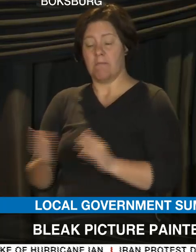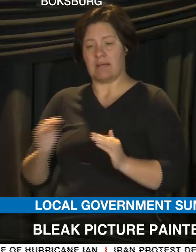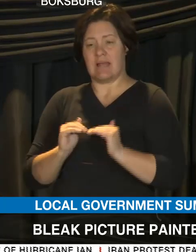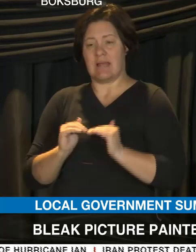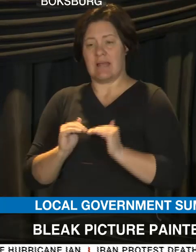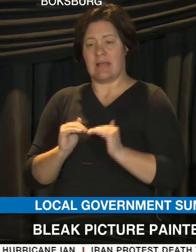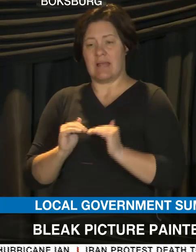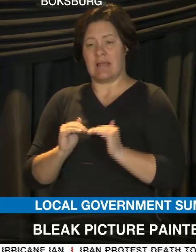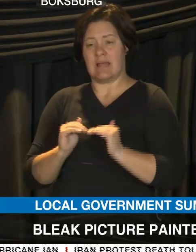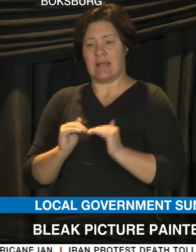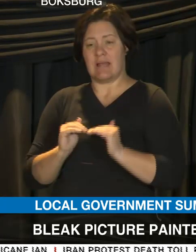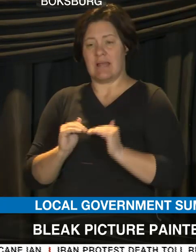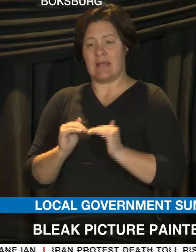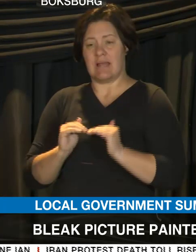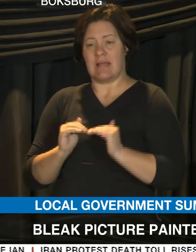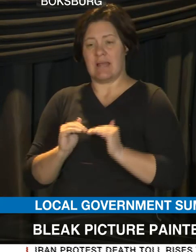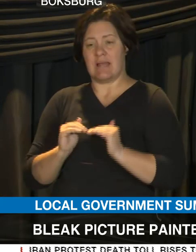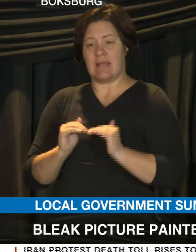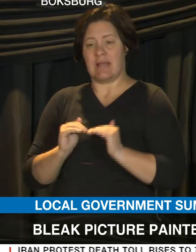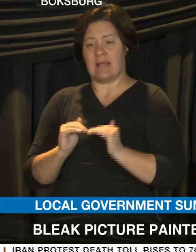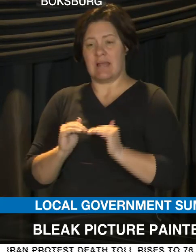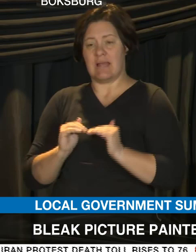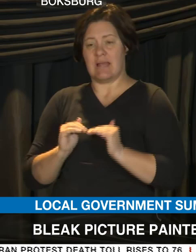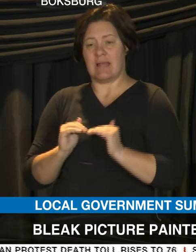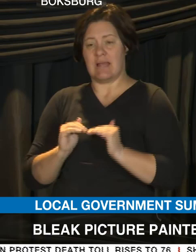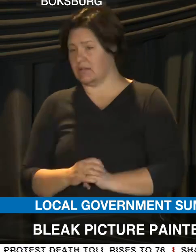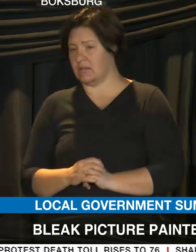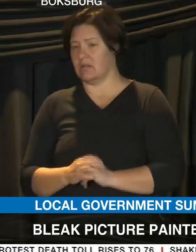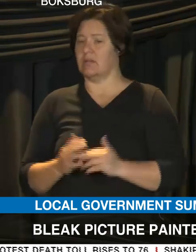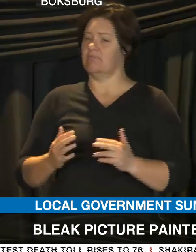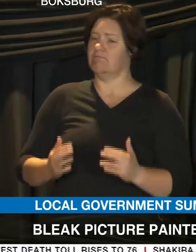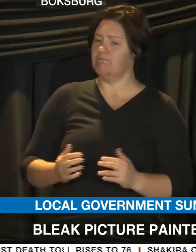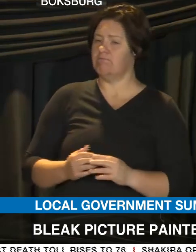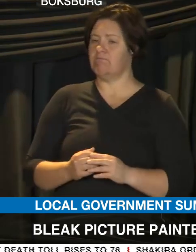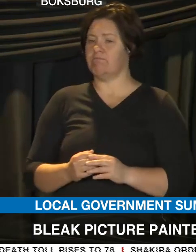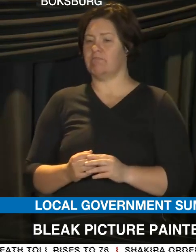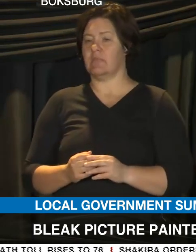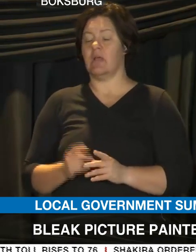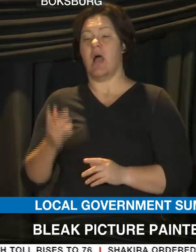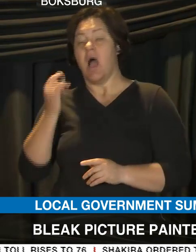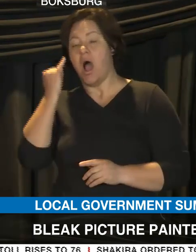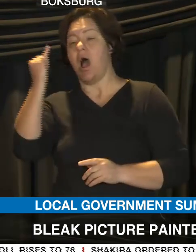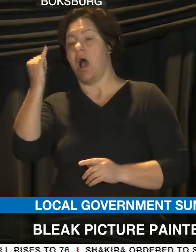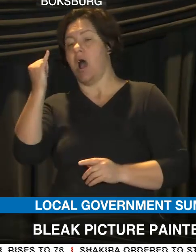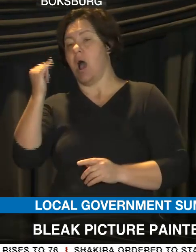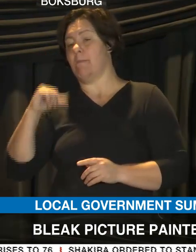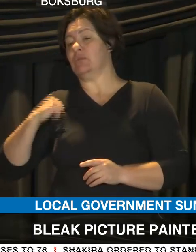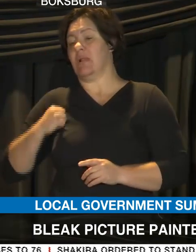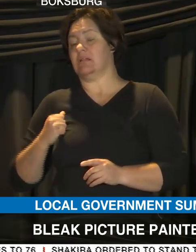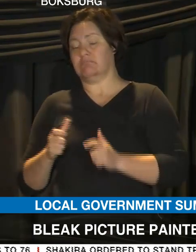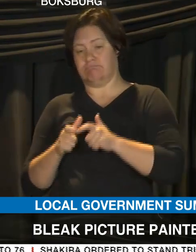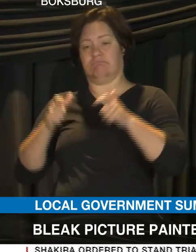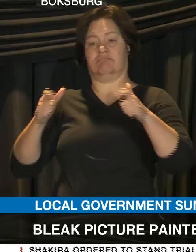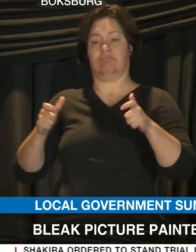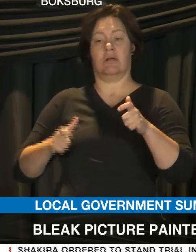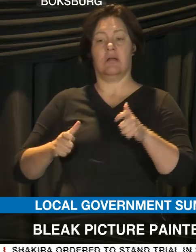I said, should be looked at. But it is where we are able to build these ideal municipalities,